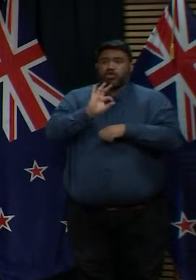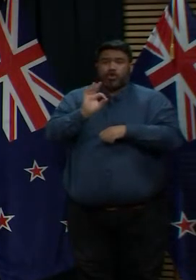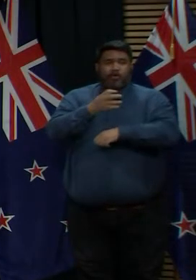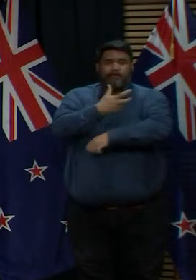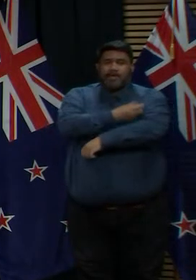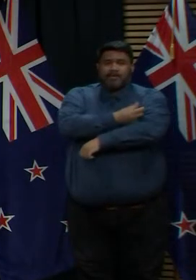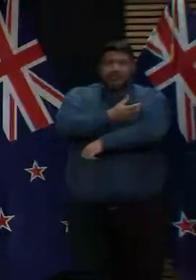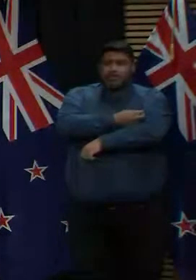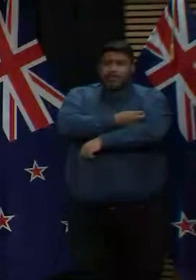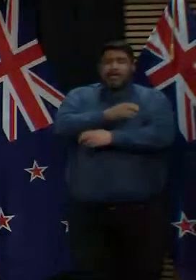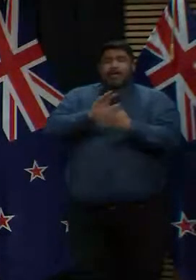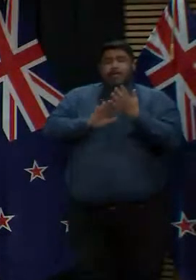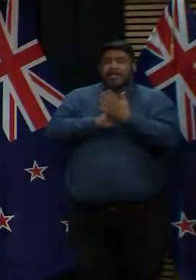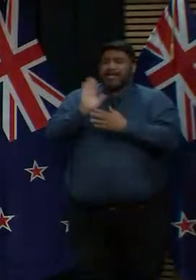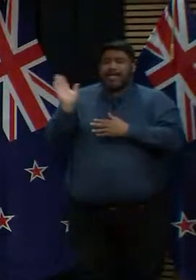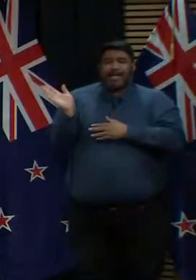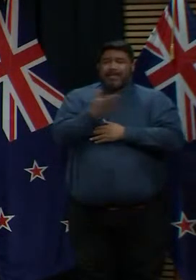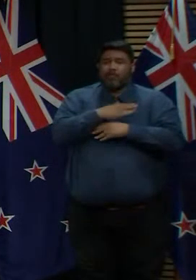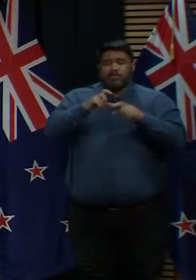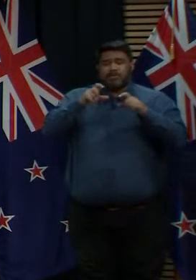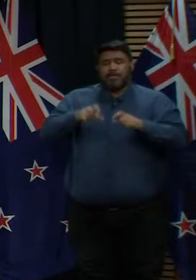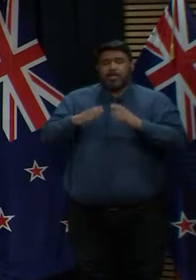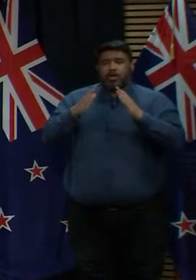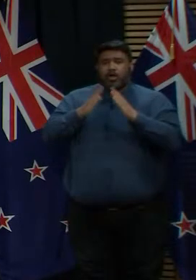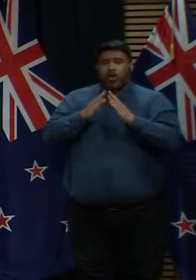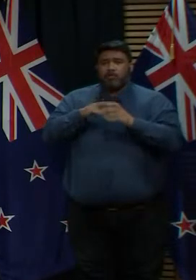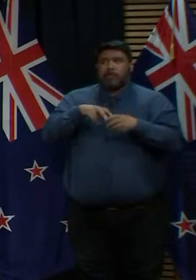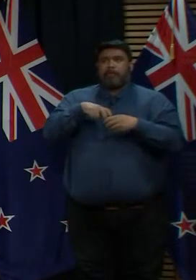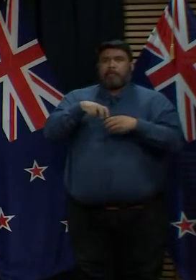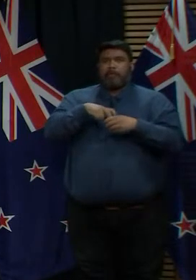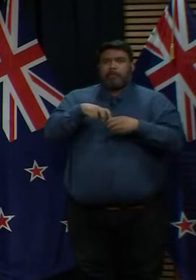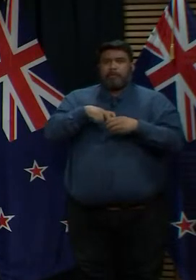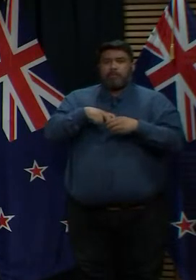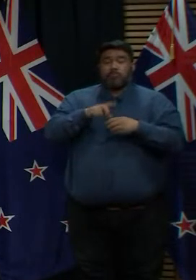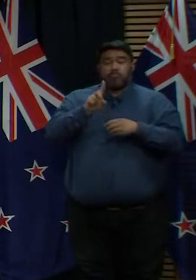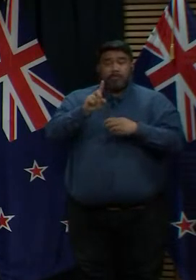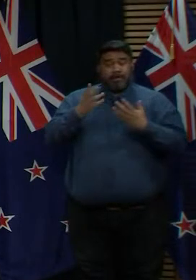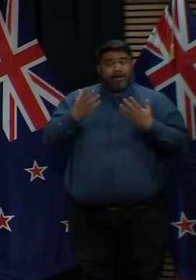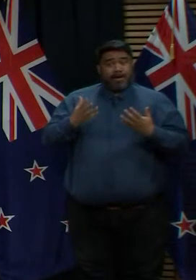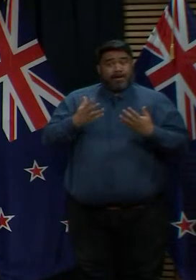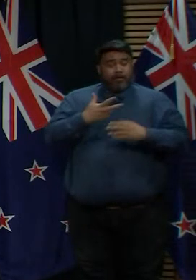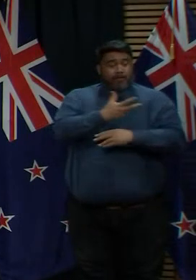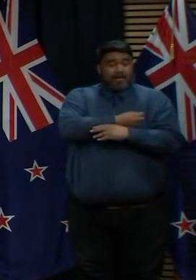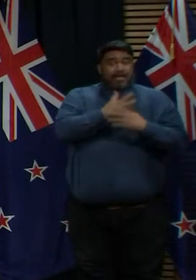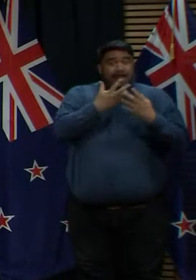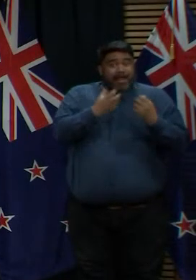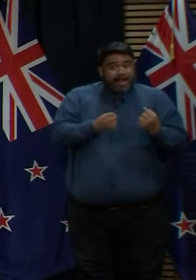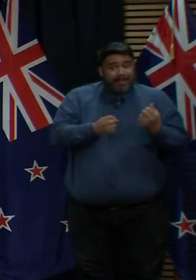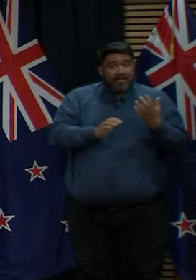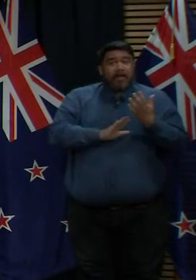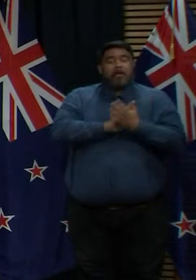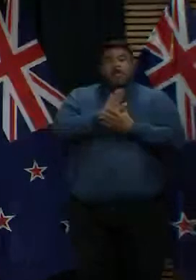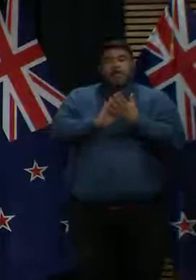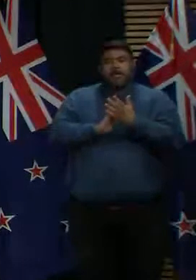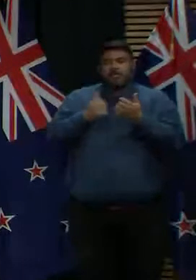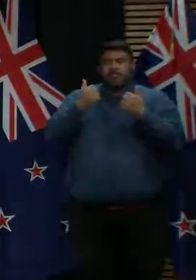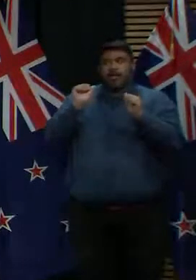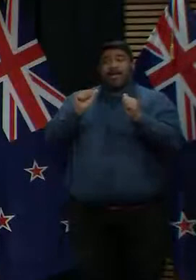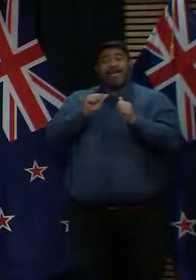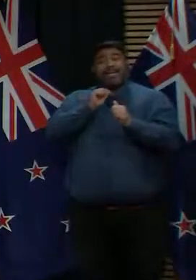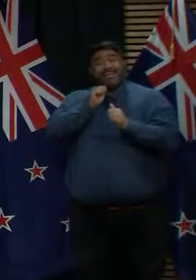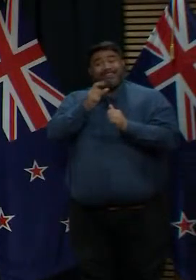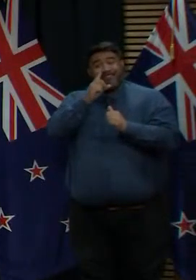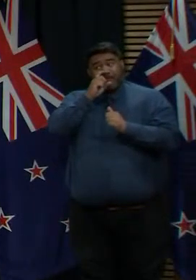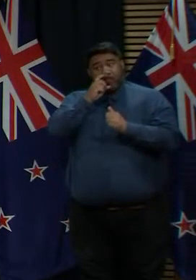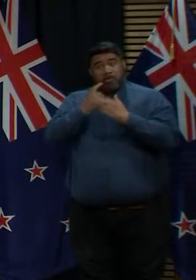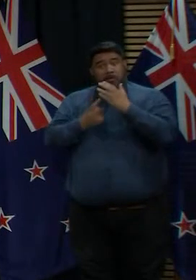With vaccines, we can turn that model on its head. We can isolate those who have COVID rather than everyone. Because we have the individual